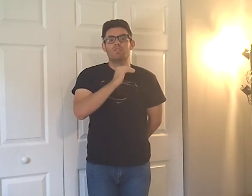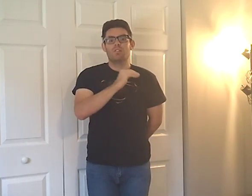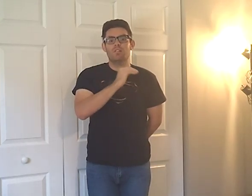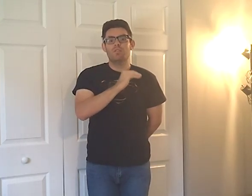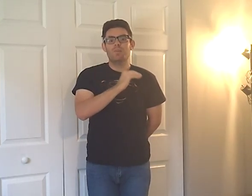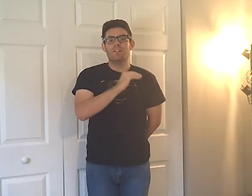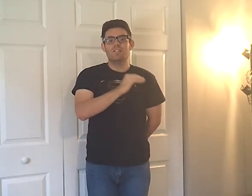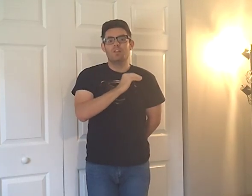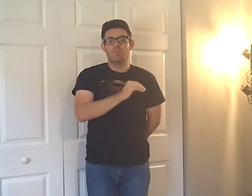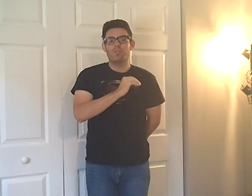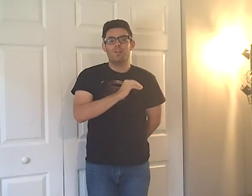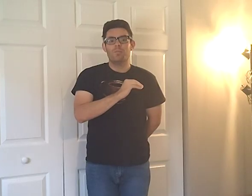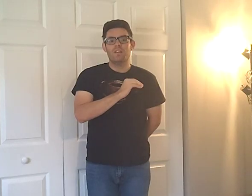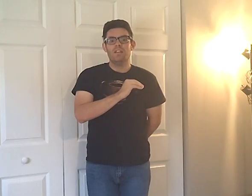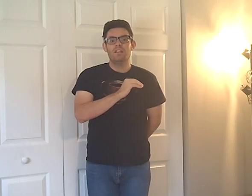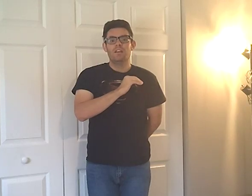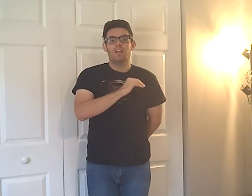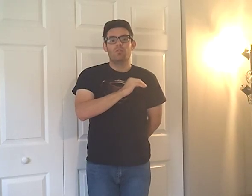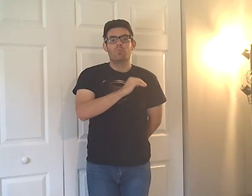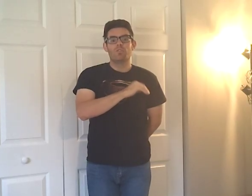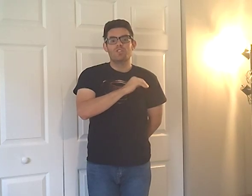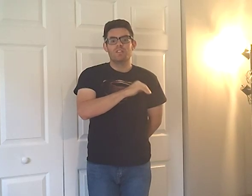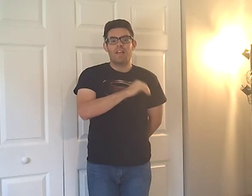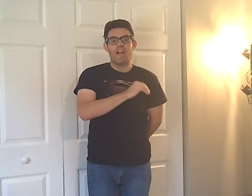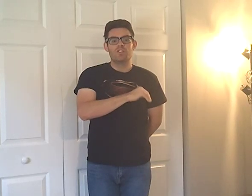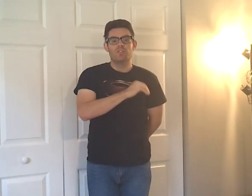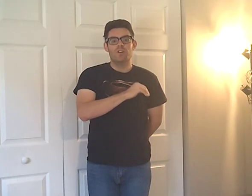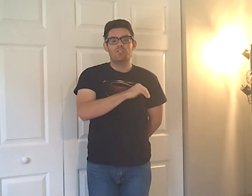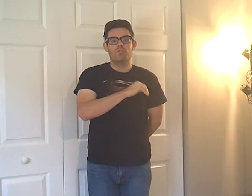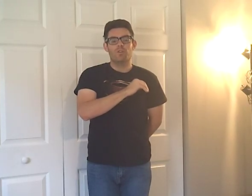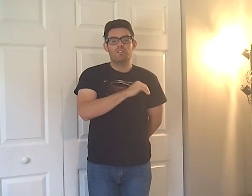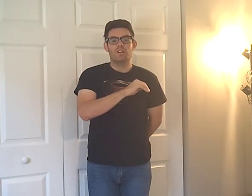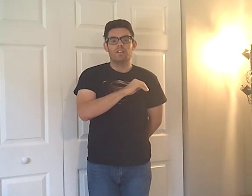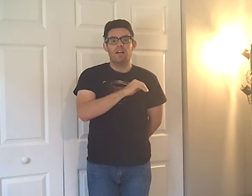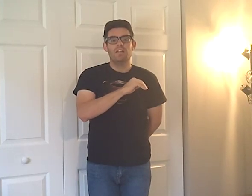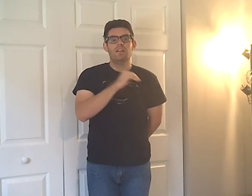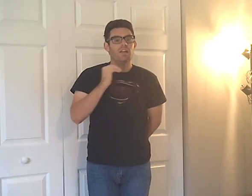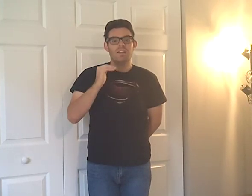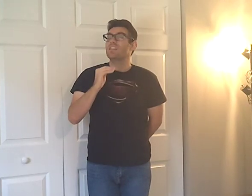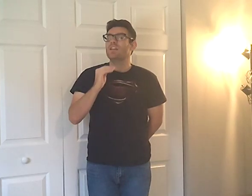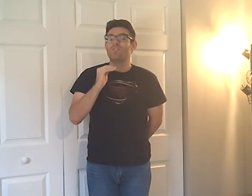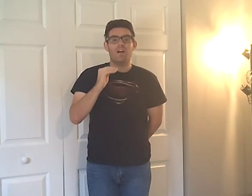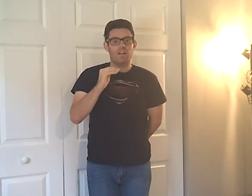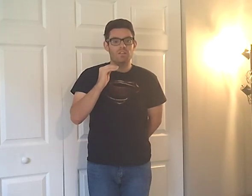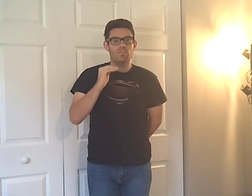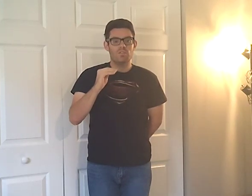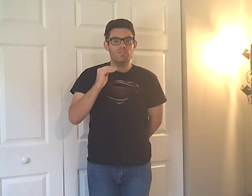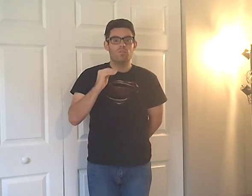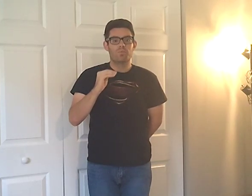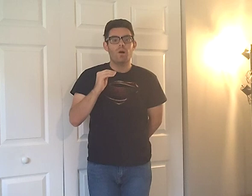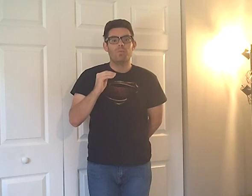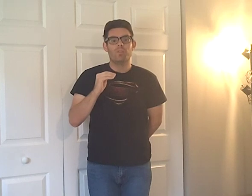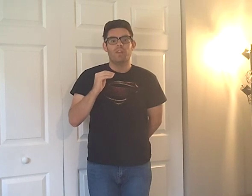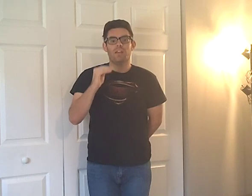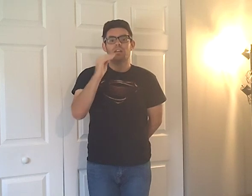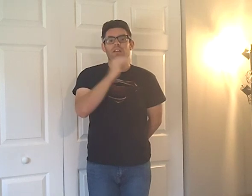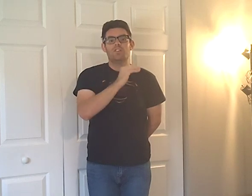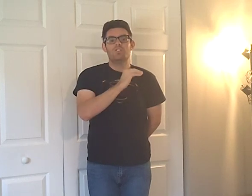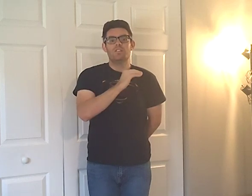there's a little bit less character development in it, and a little more just like action-adventure, focusing on that. And again, that's fine. There's no problem with that. It's